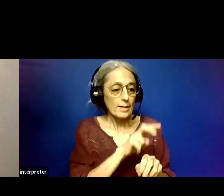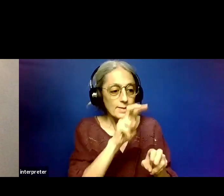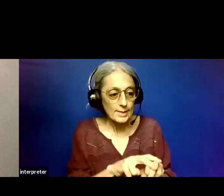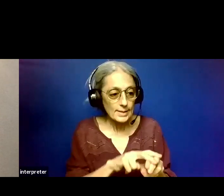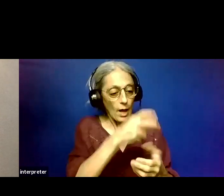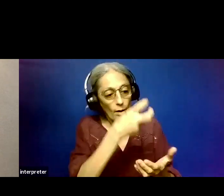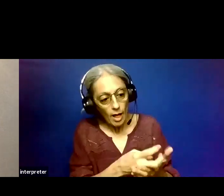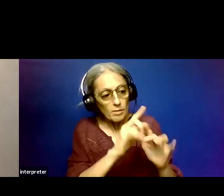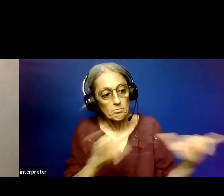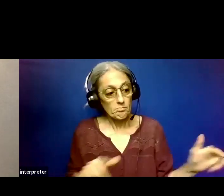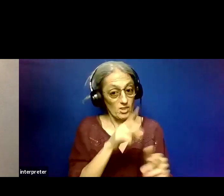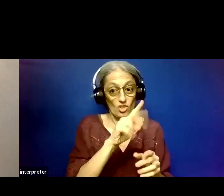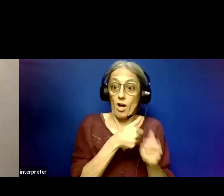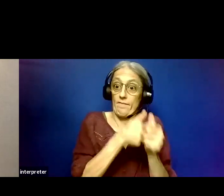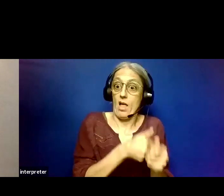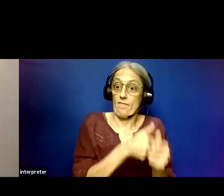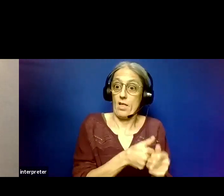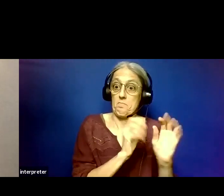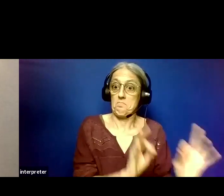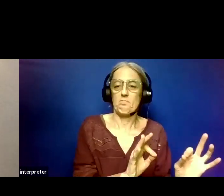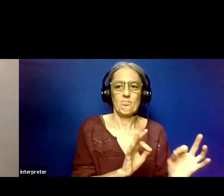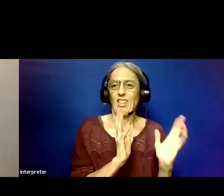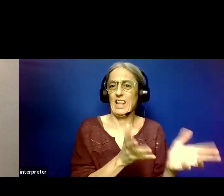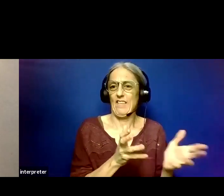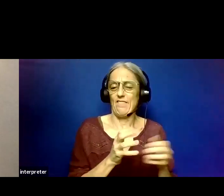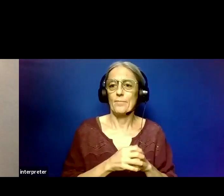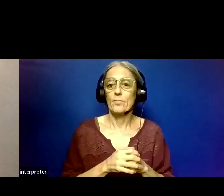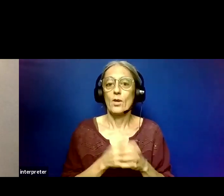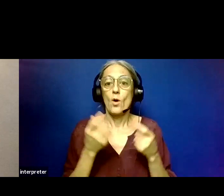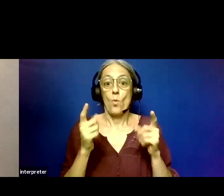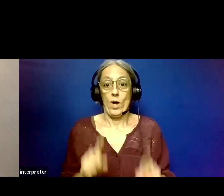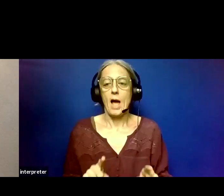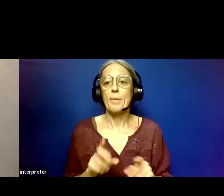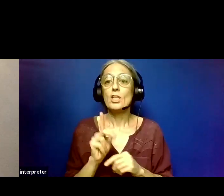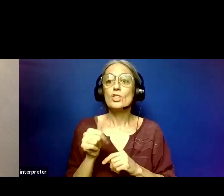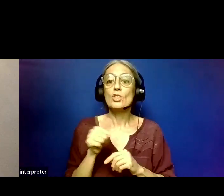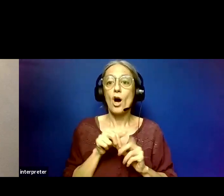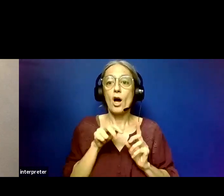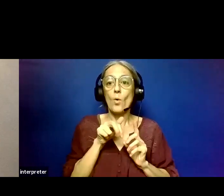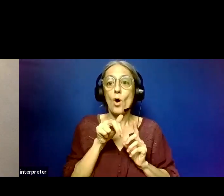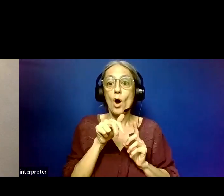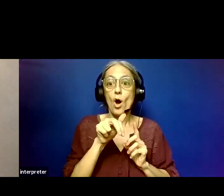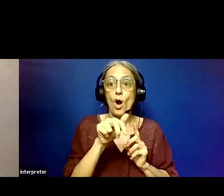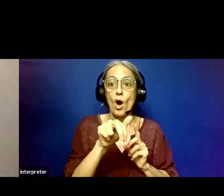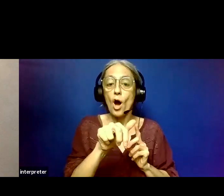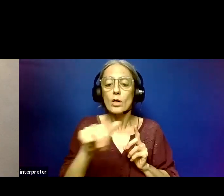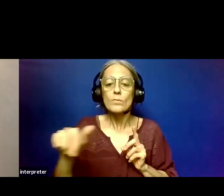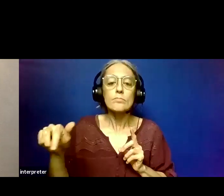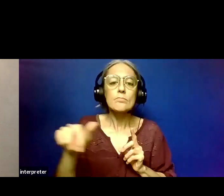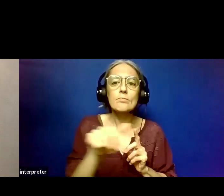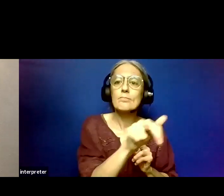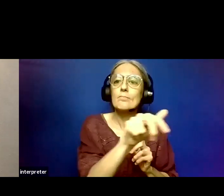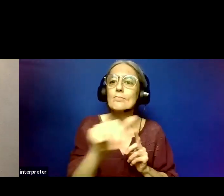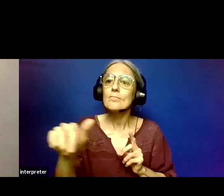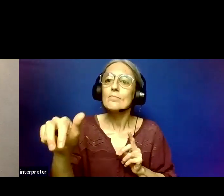did was he walked pretty far ahead of its owner and did a zigzag walk